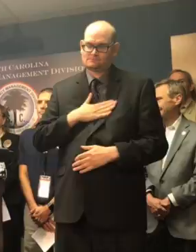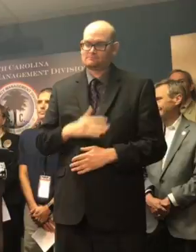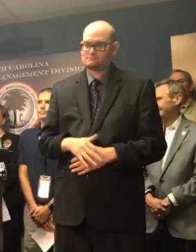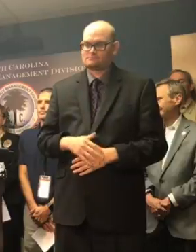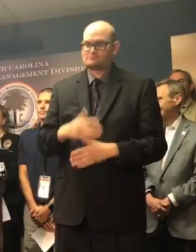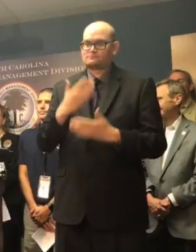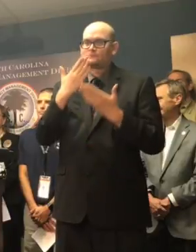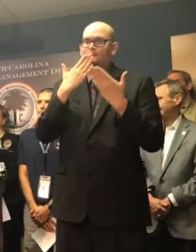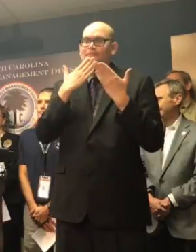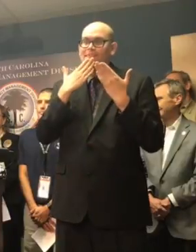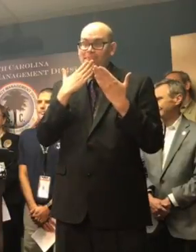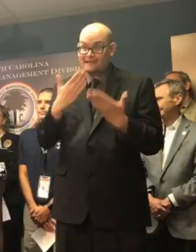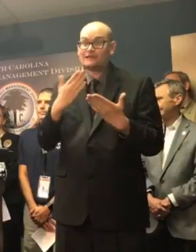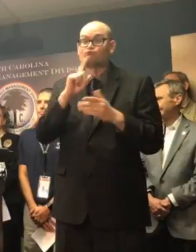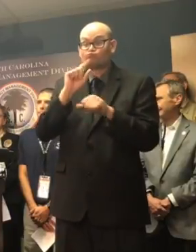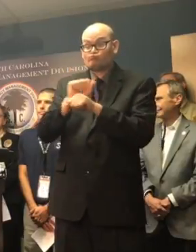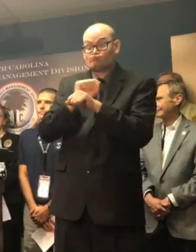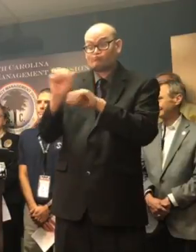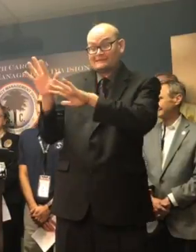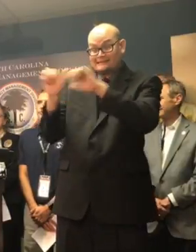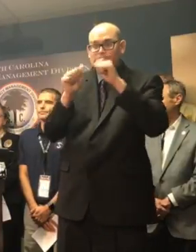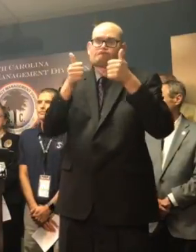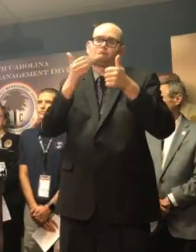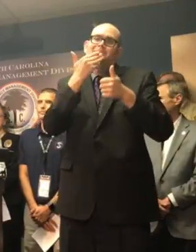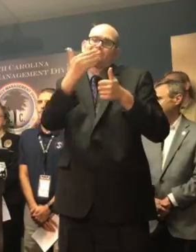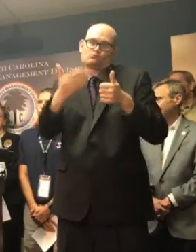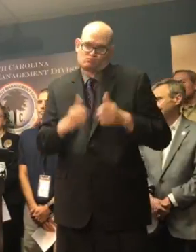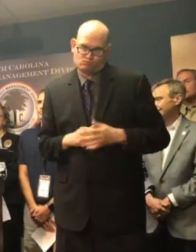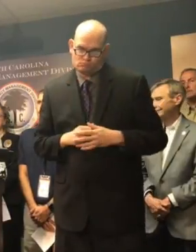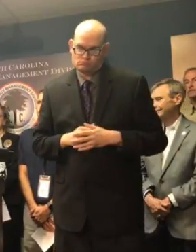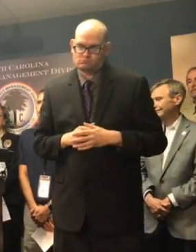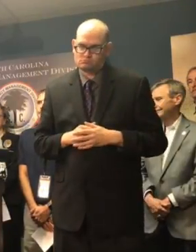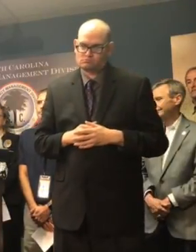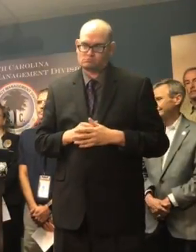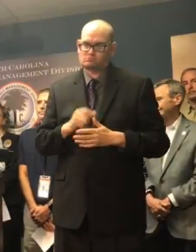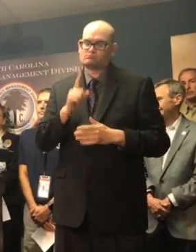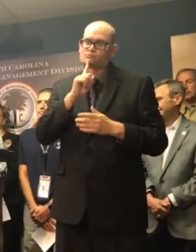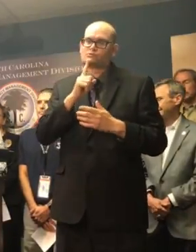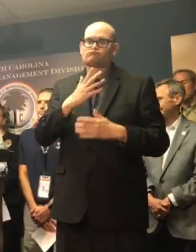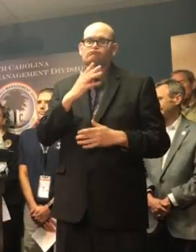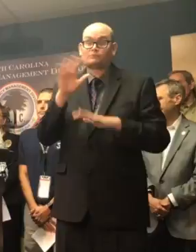who has. I think we've had so many responsible citizens move in a good